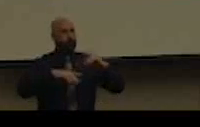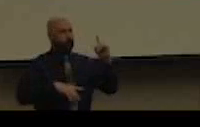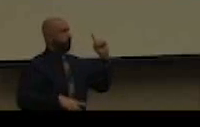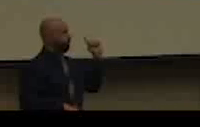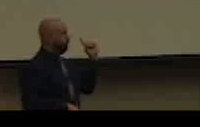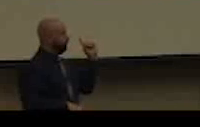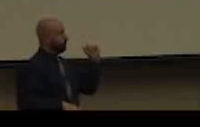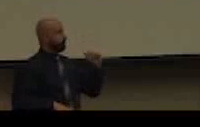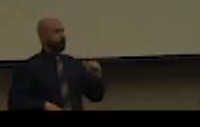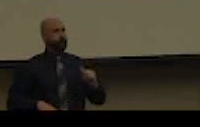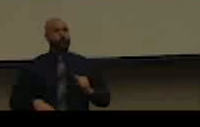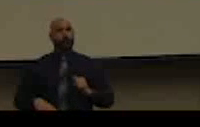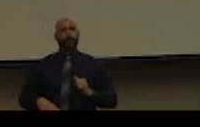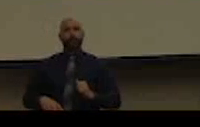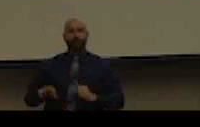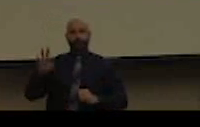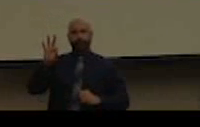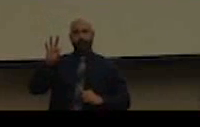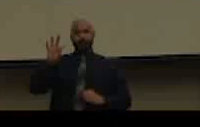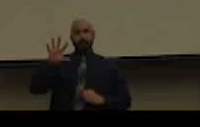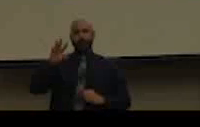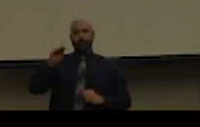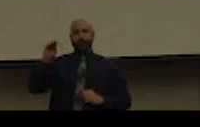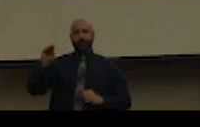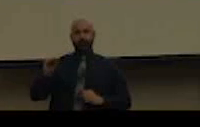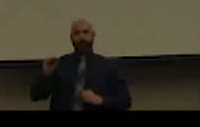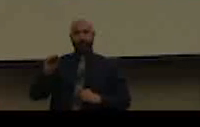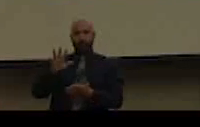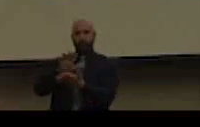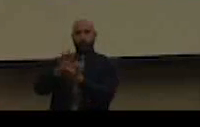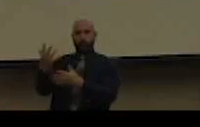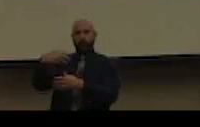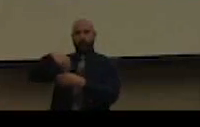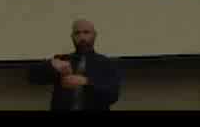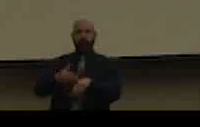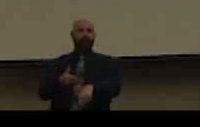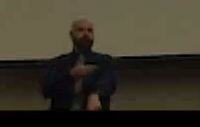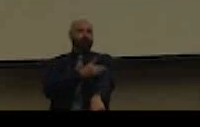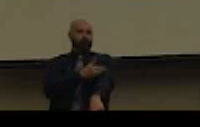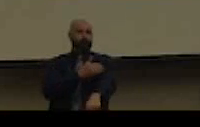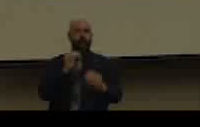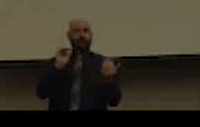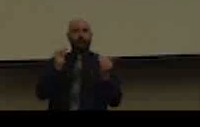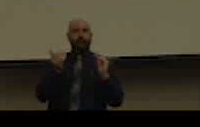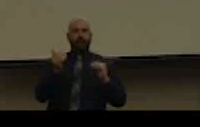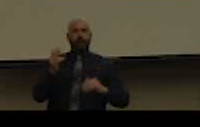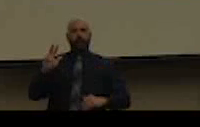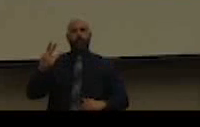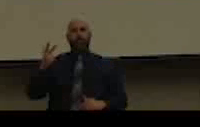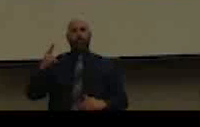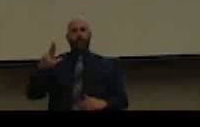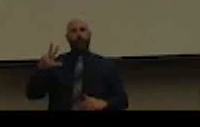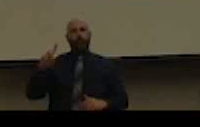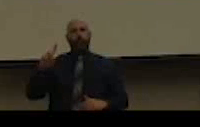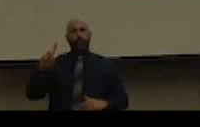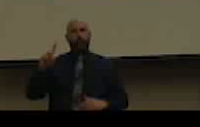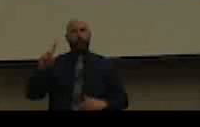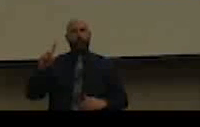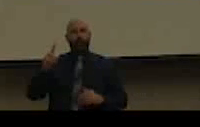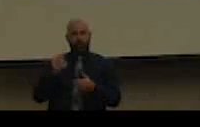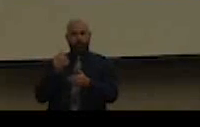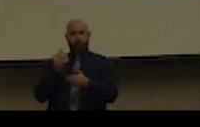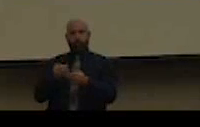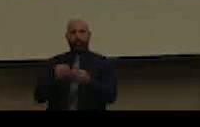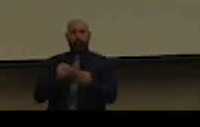sites, 95% improved this year, compared to only a third of approaching proficient sites that did not